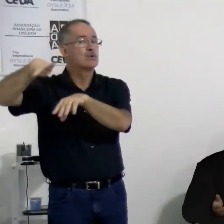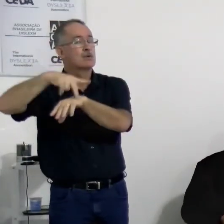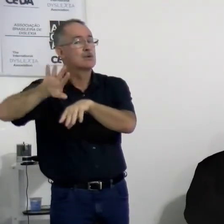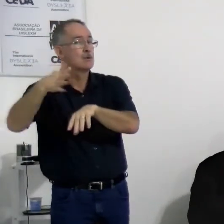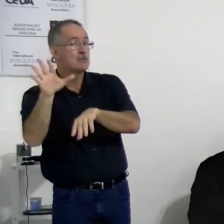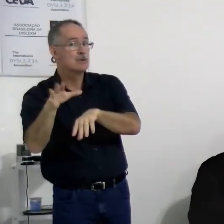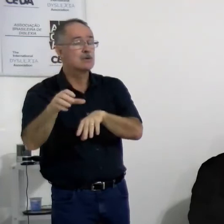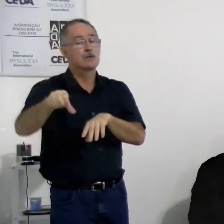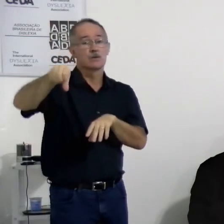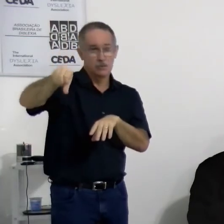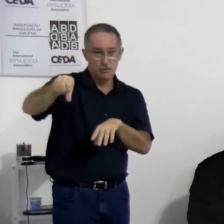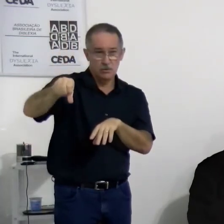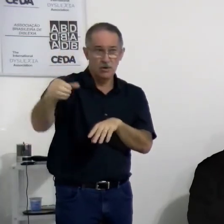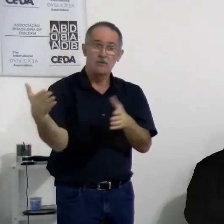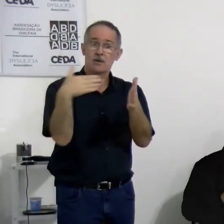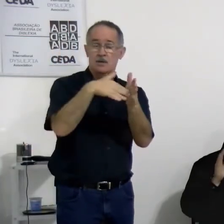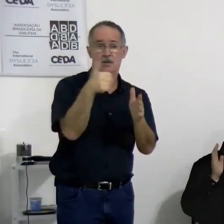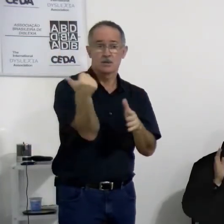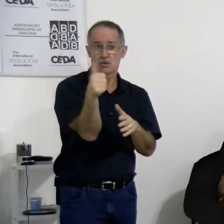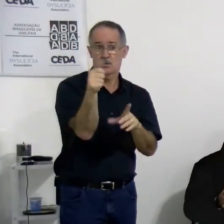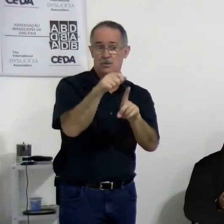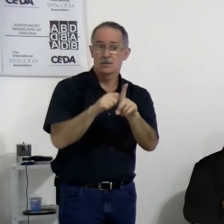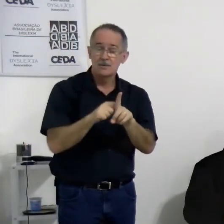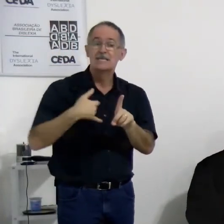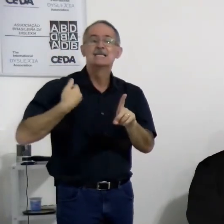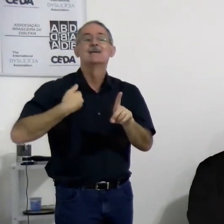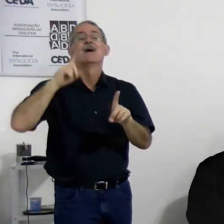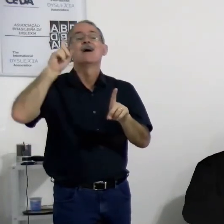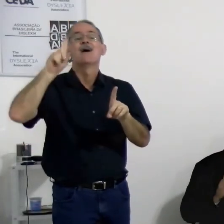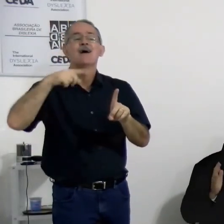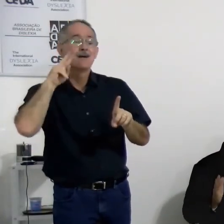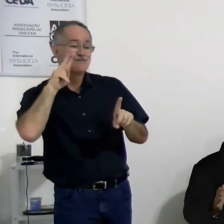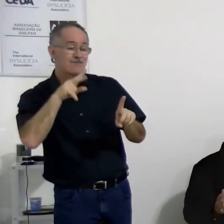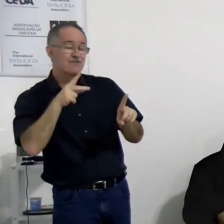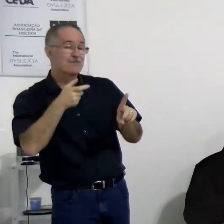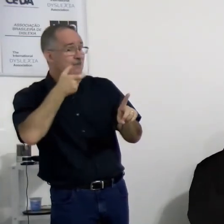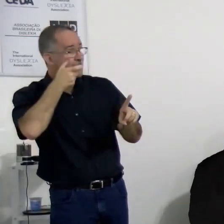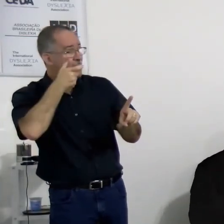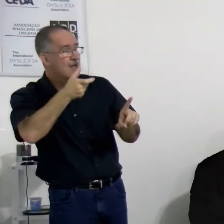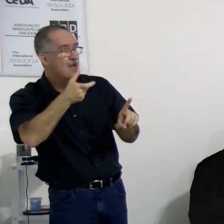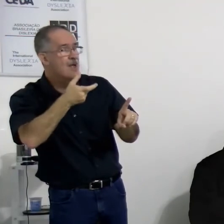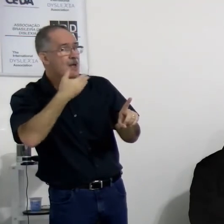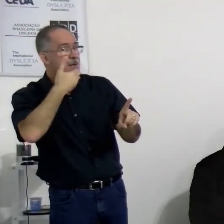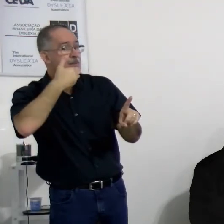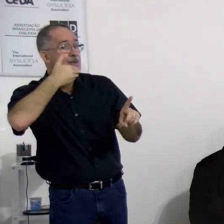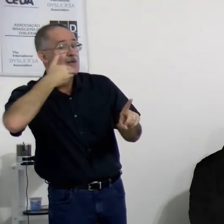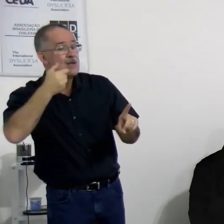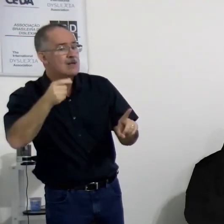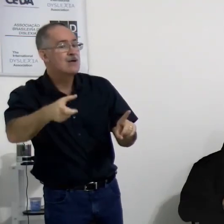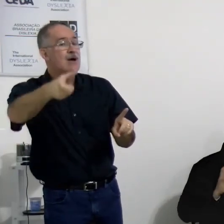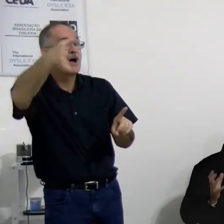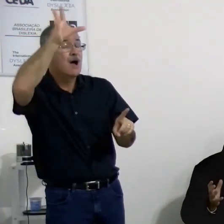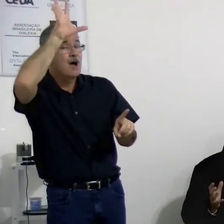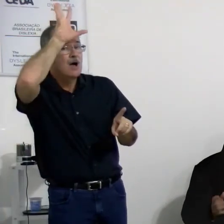9 e 11 meses de idade, essa parece ser a janela ideal para essa